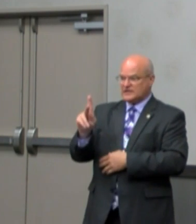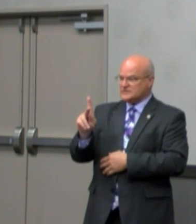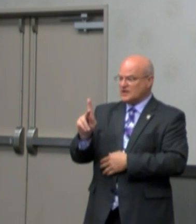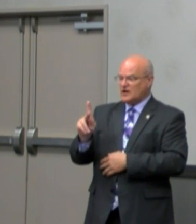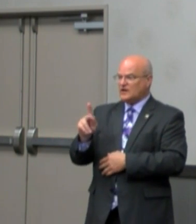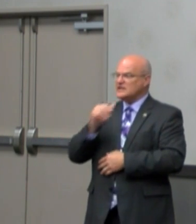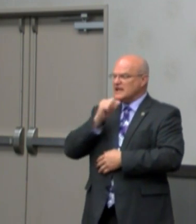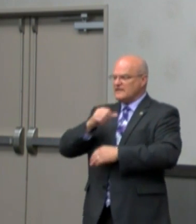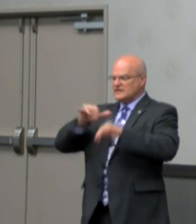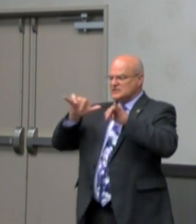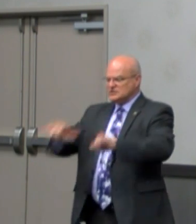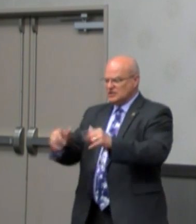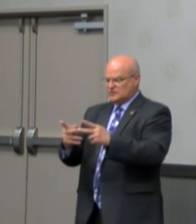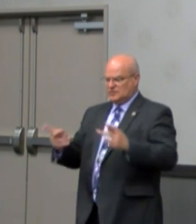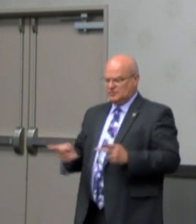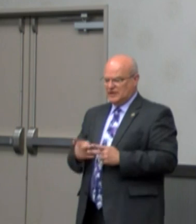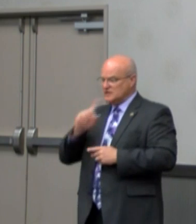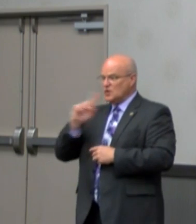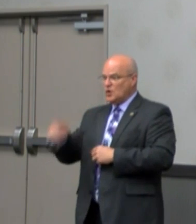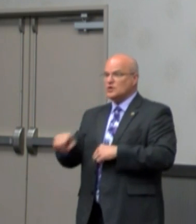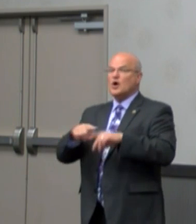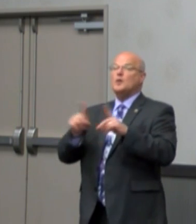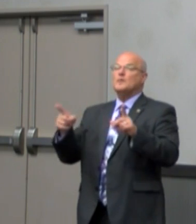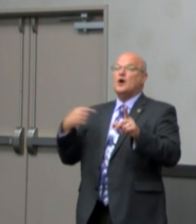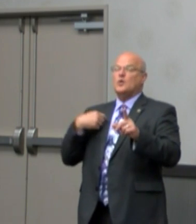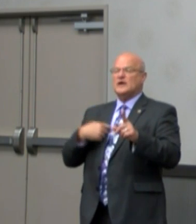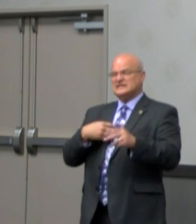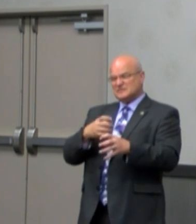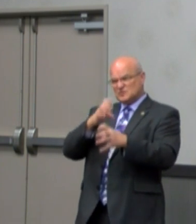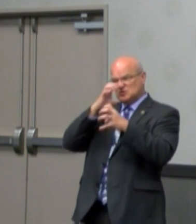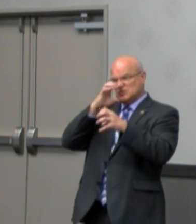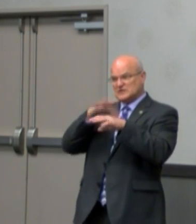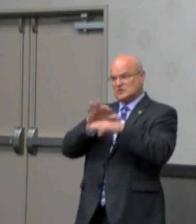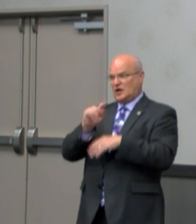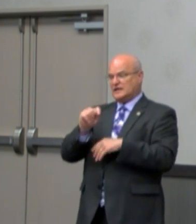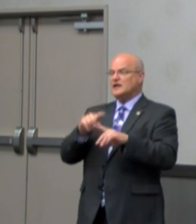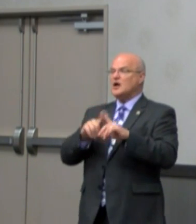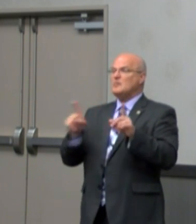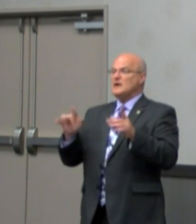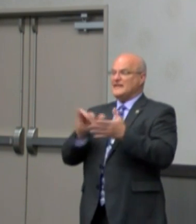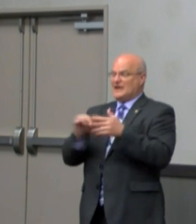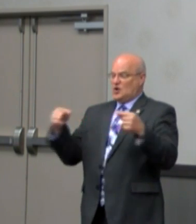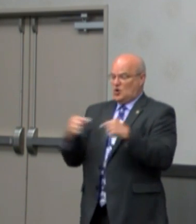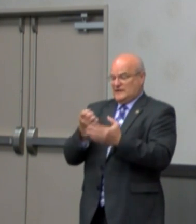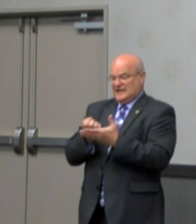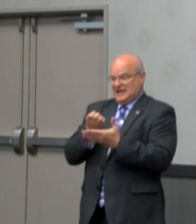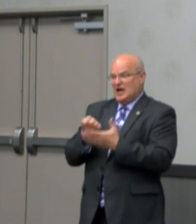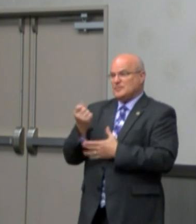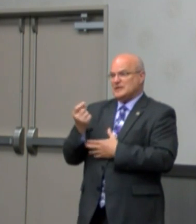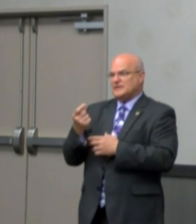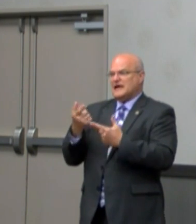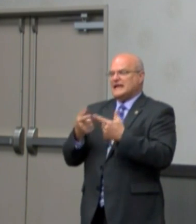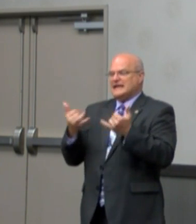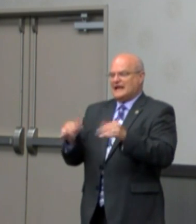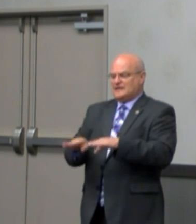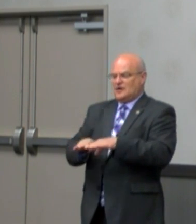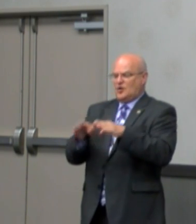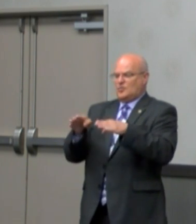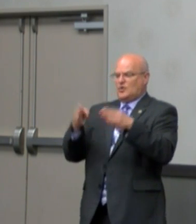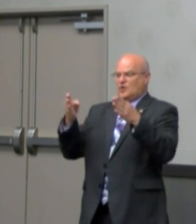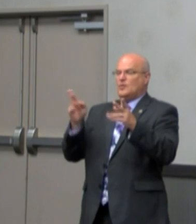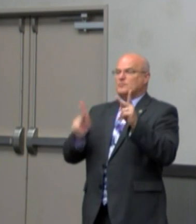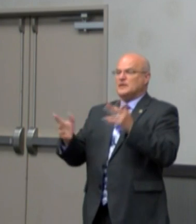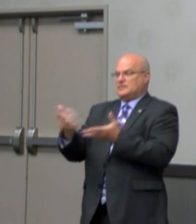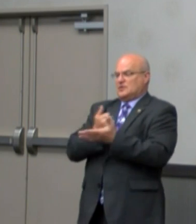have any shelter-in-place orders, but we did put restrictions on, and those hurt our economy. We're trying to lift those. People can